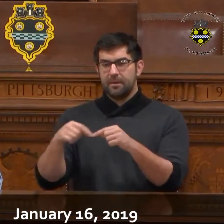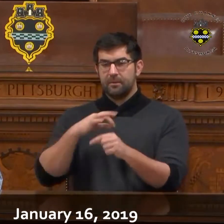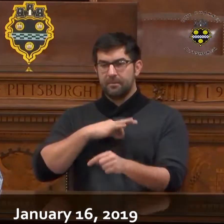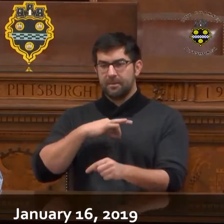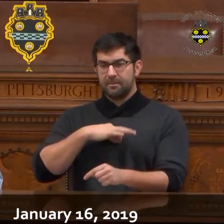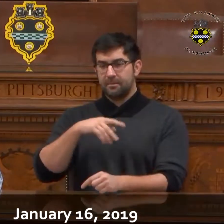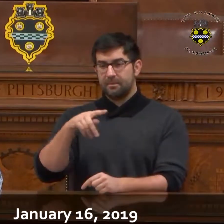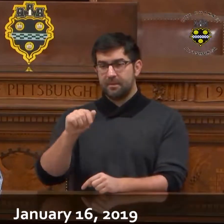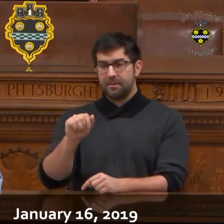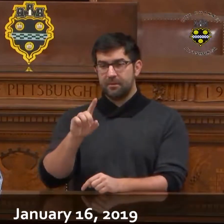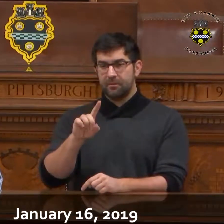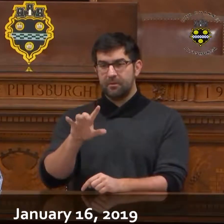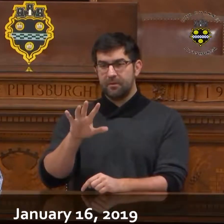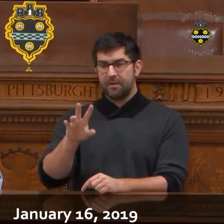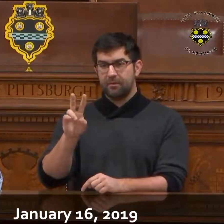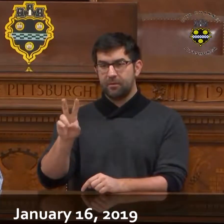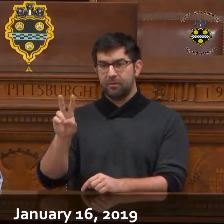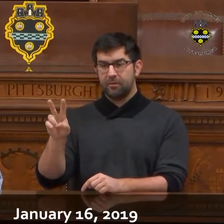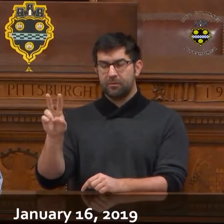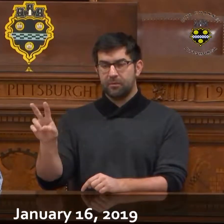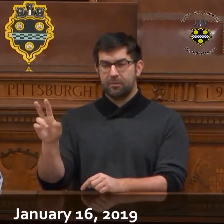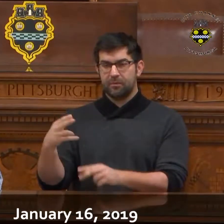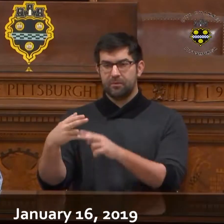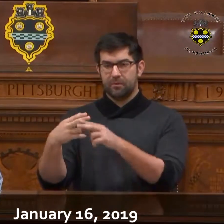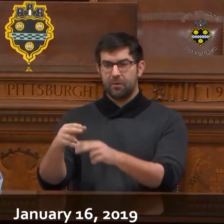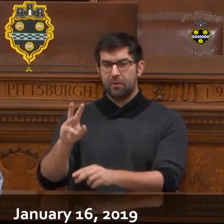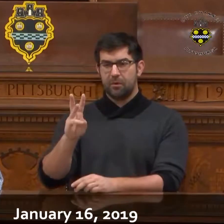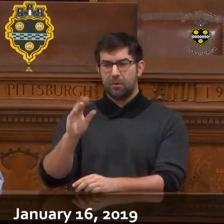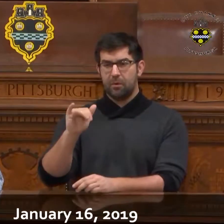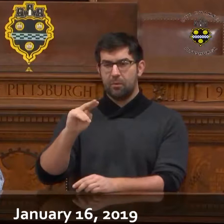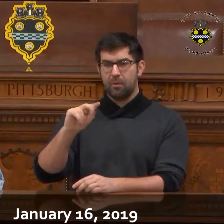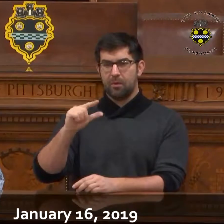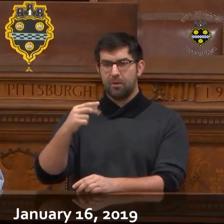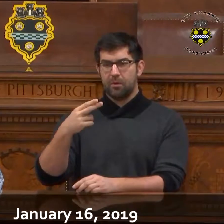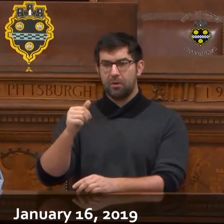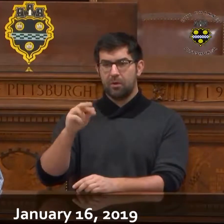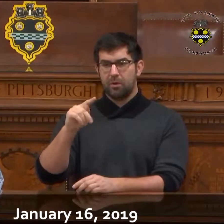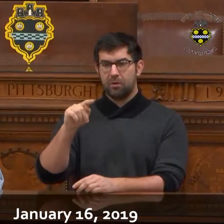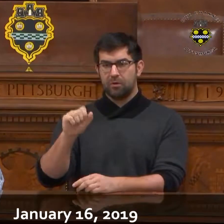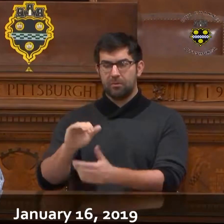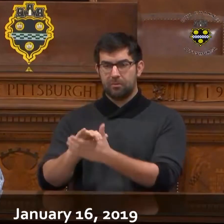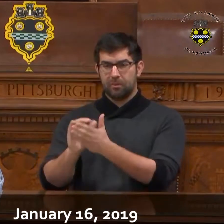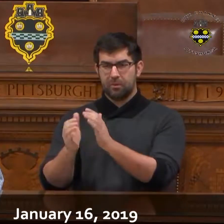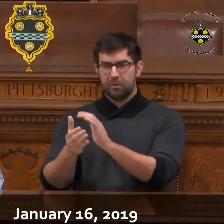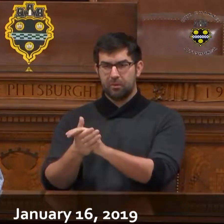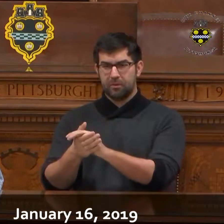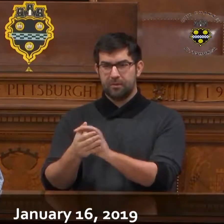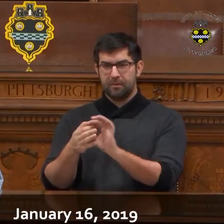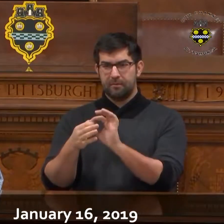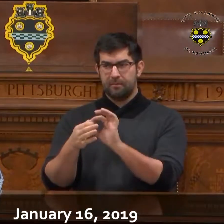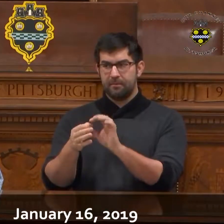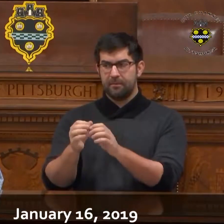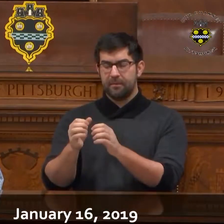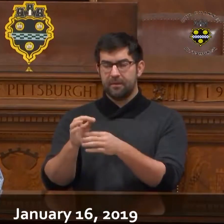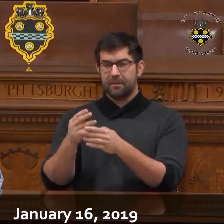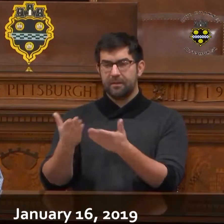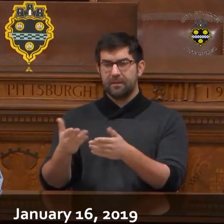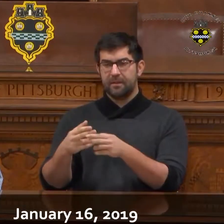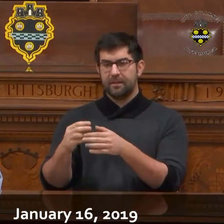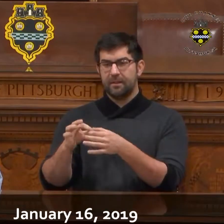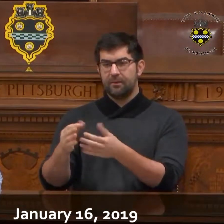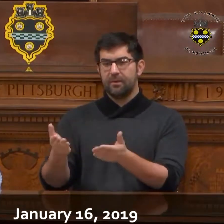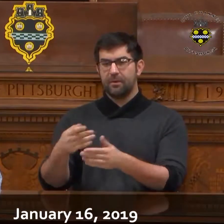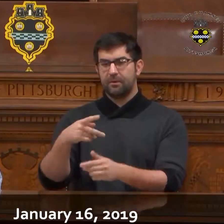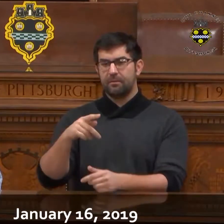PA 15222, known as Winghart's Burgers, pursuant to amended Pennsylvania Liquor